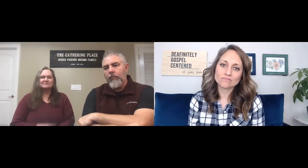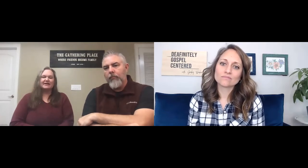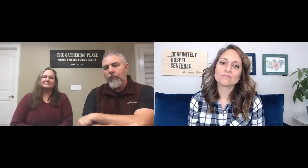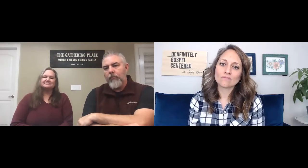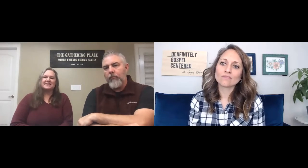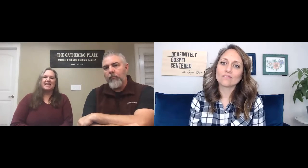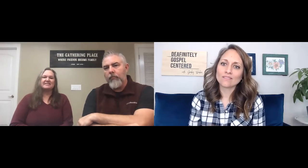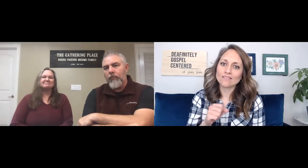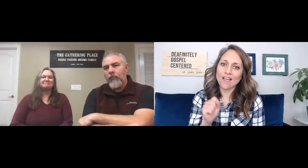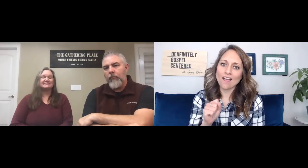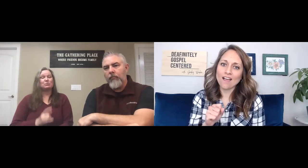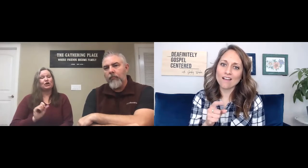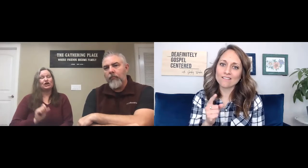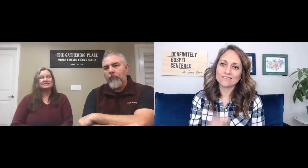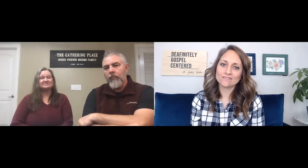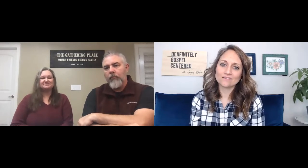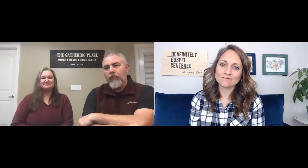It's a work in progress. Yeah.